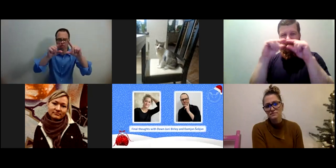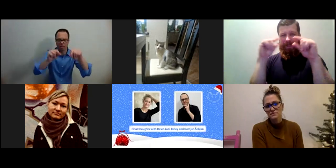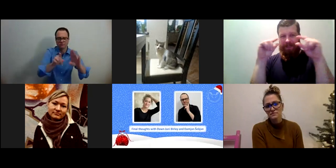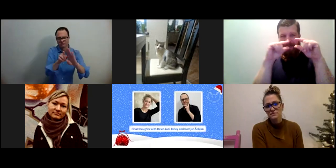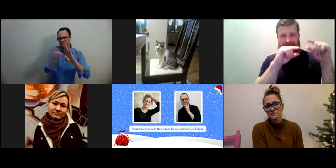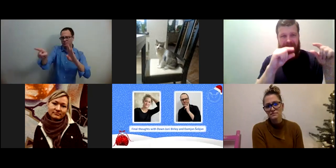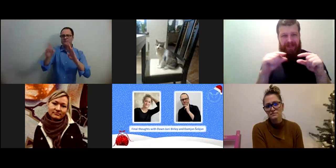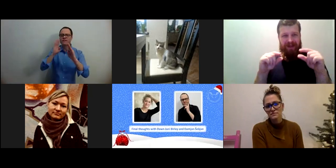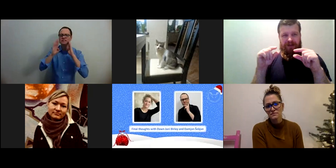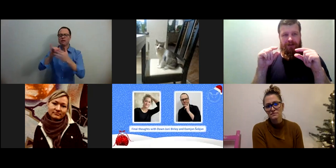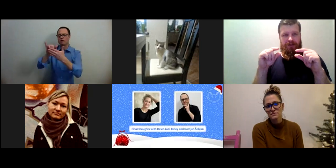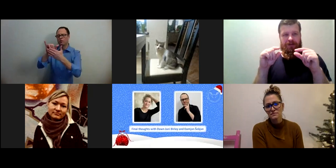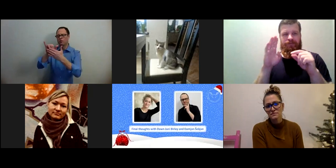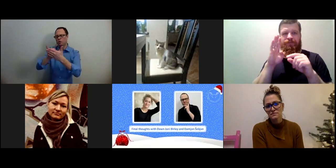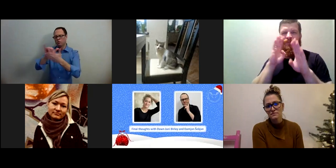improved